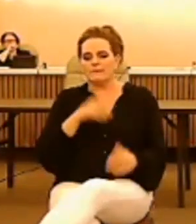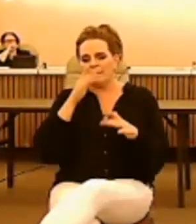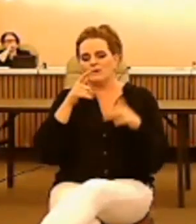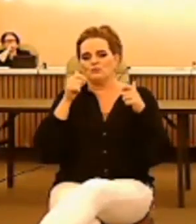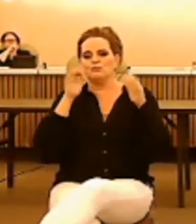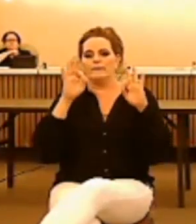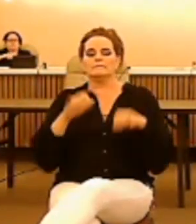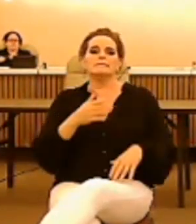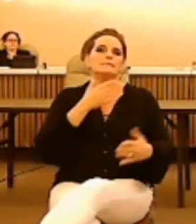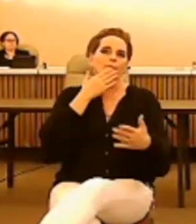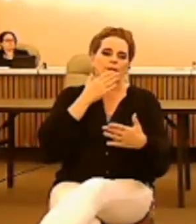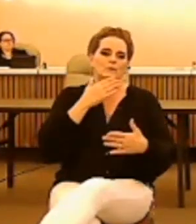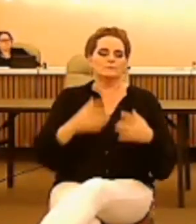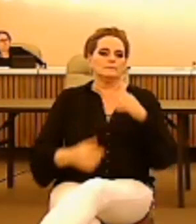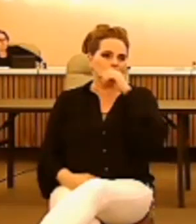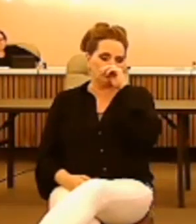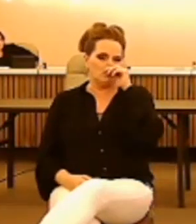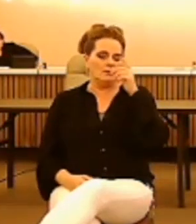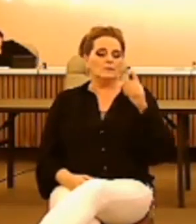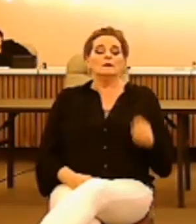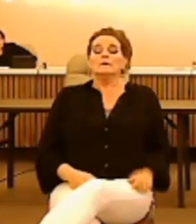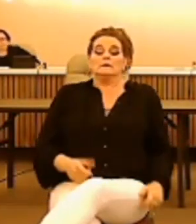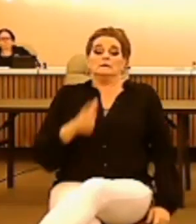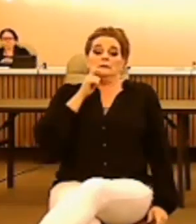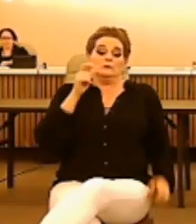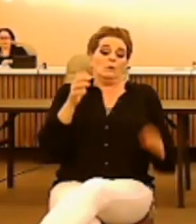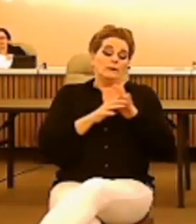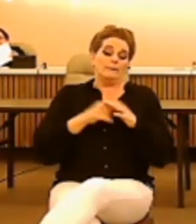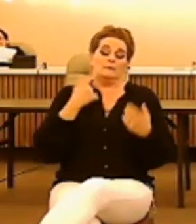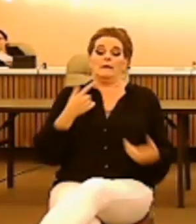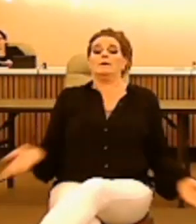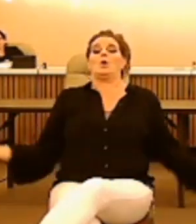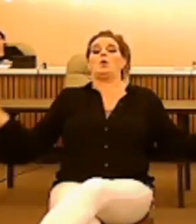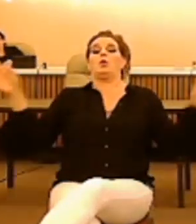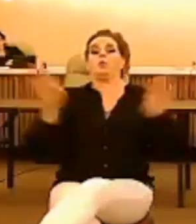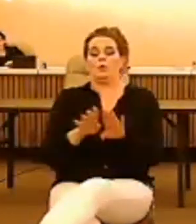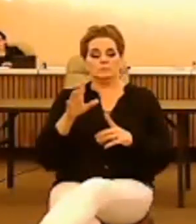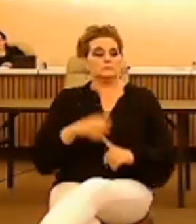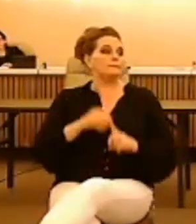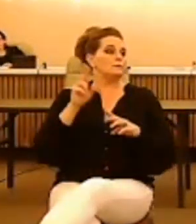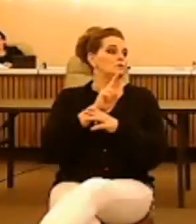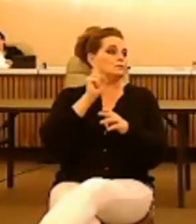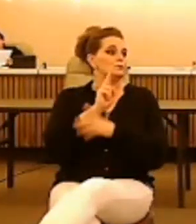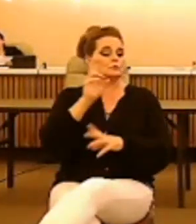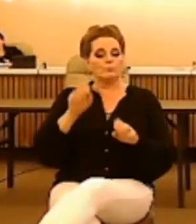thank you. Thank you. Thank you. So hearing no further comments, I'm going to close the special use permit,